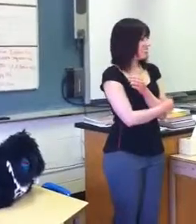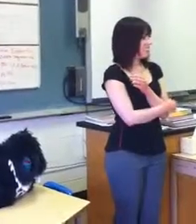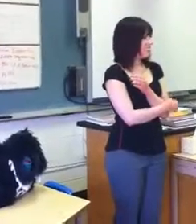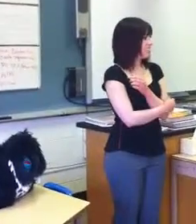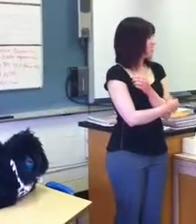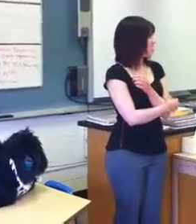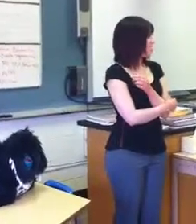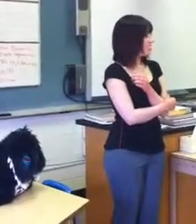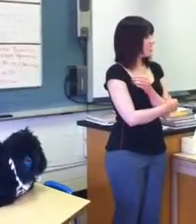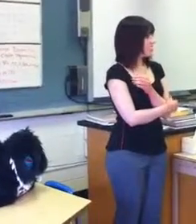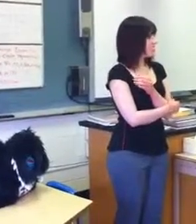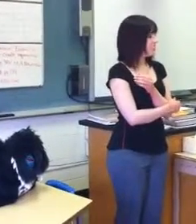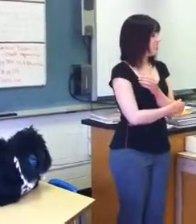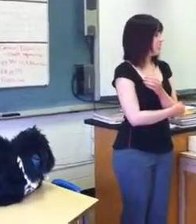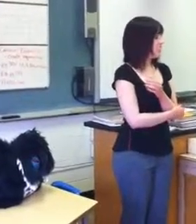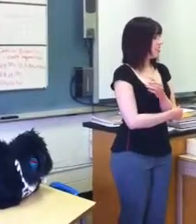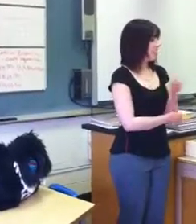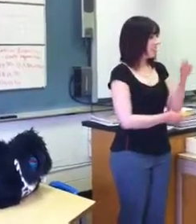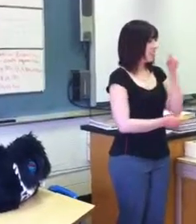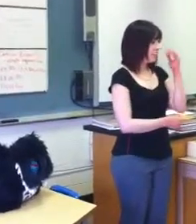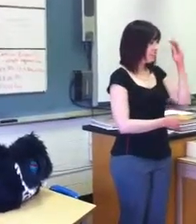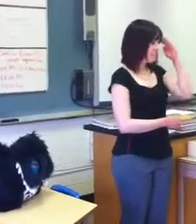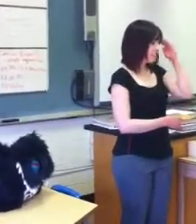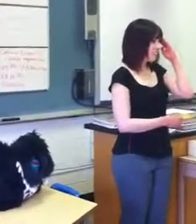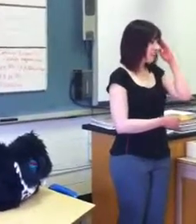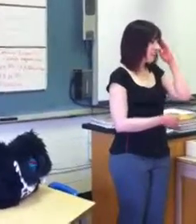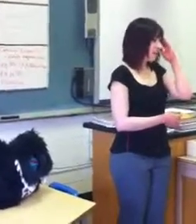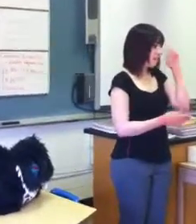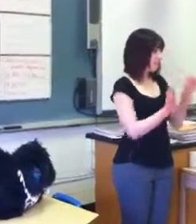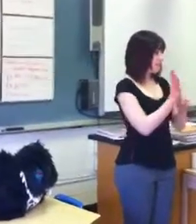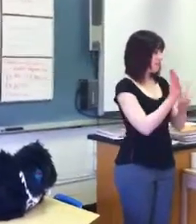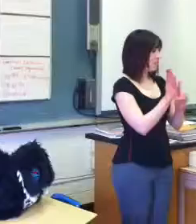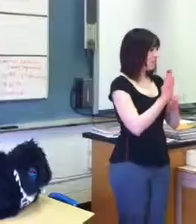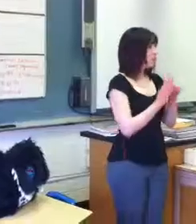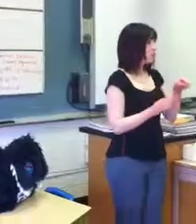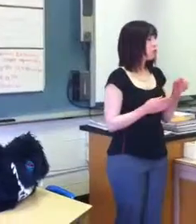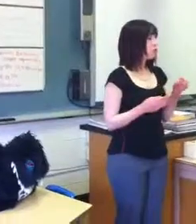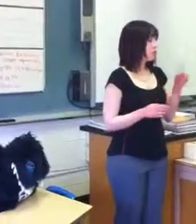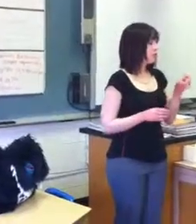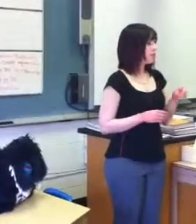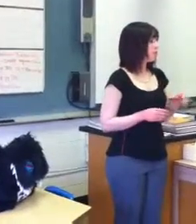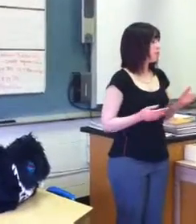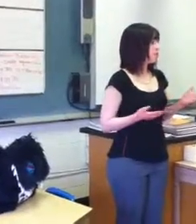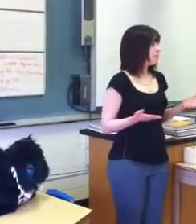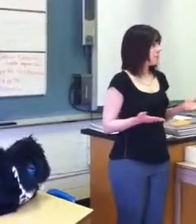if you know the bell rings, you should be in class, right? Yeah. Not out of the candy machine.